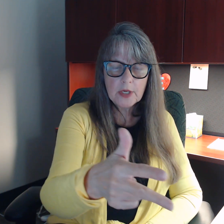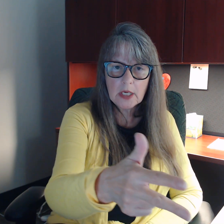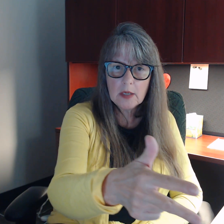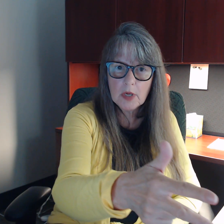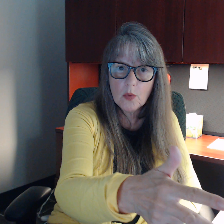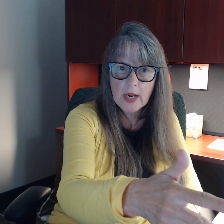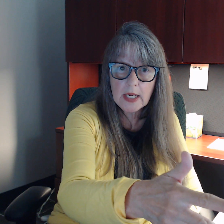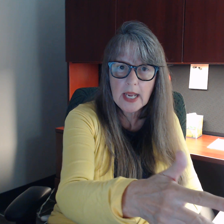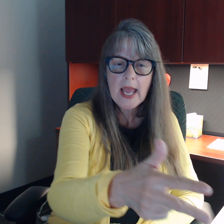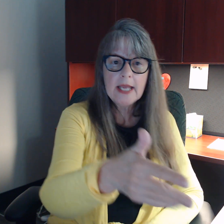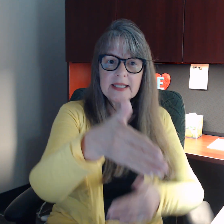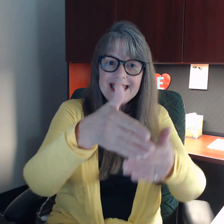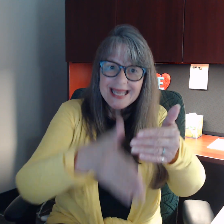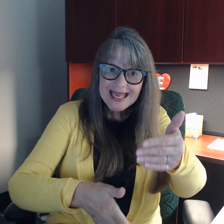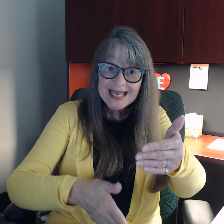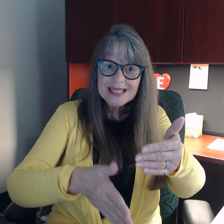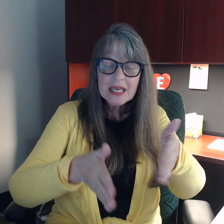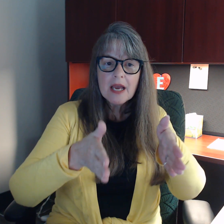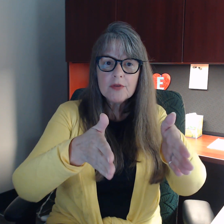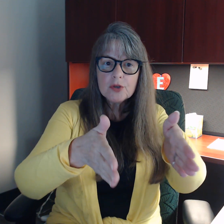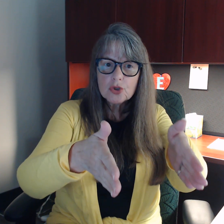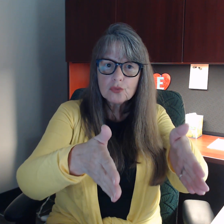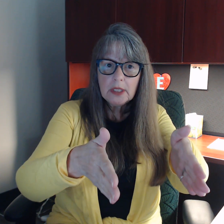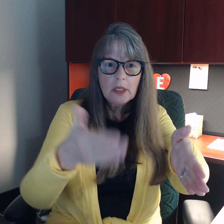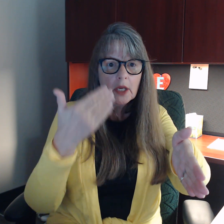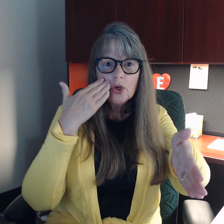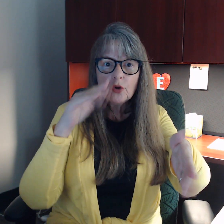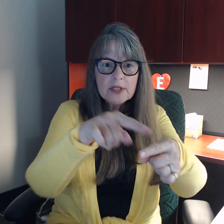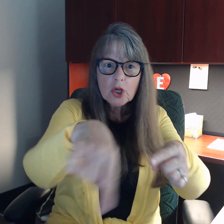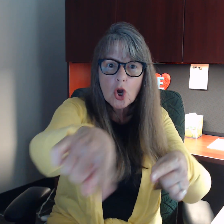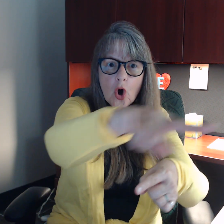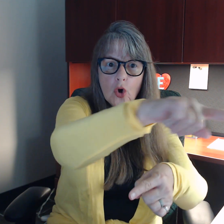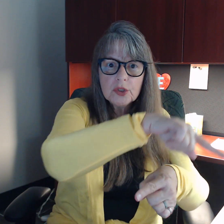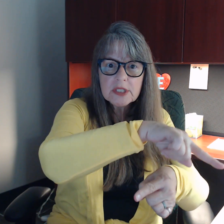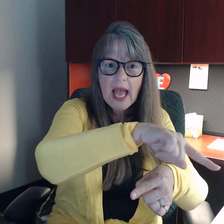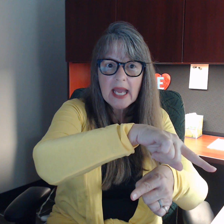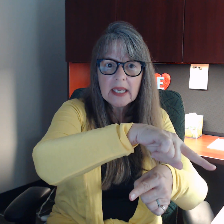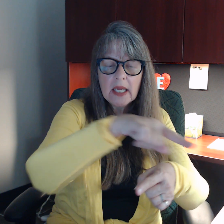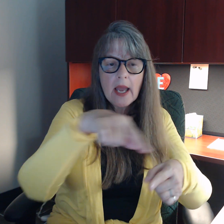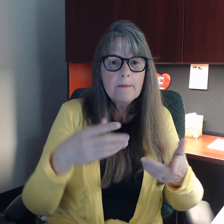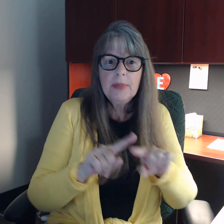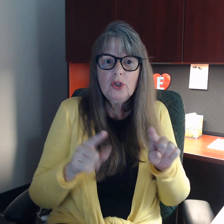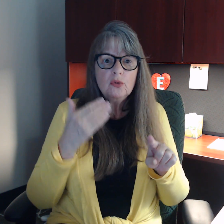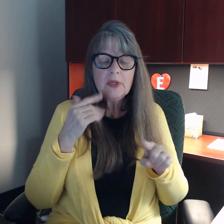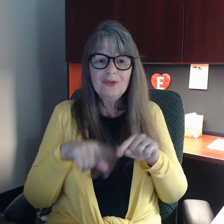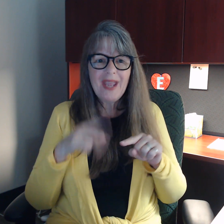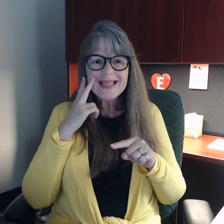keep going until the end of the street. You don't know, it's a cul-de-sac, but you can't see